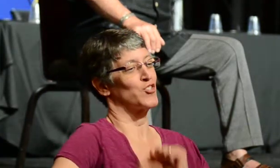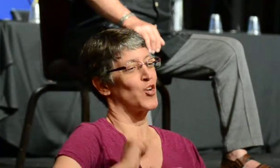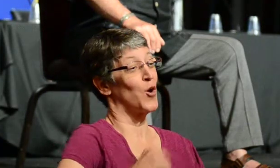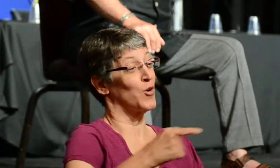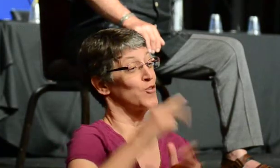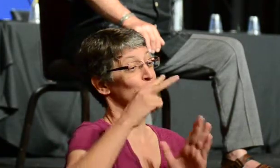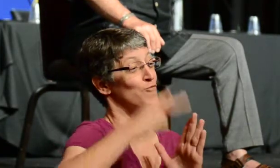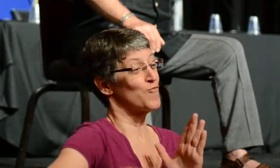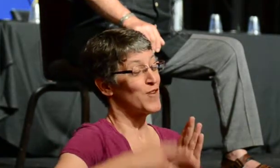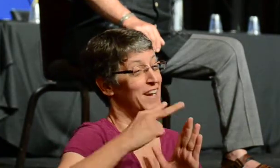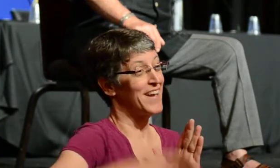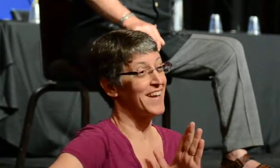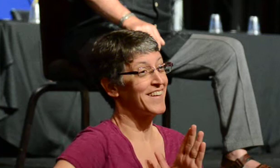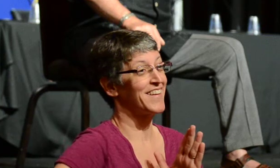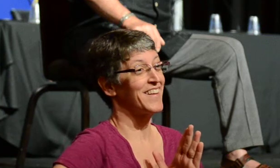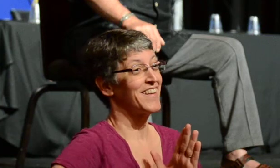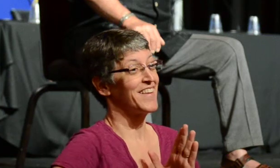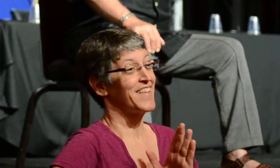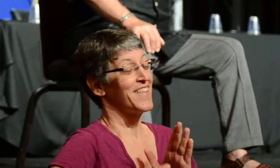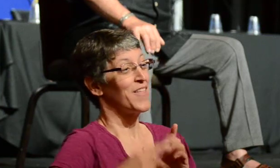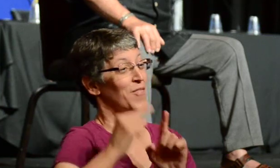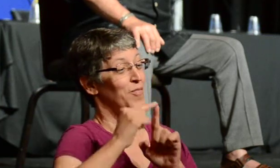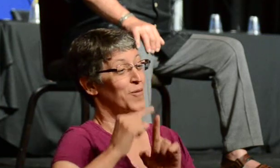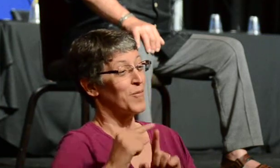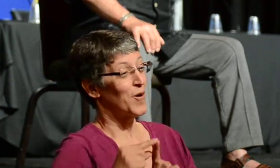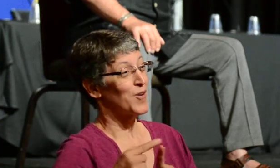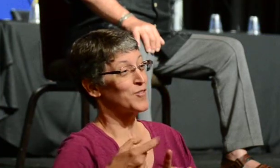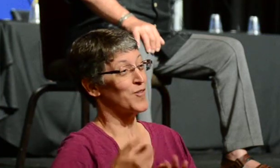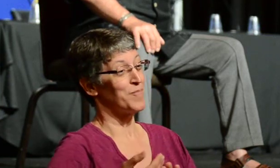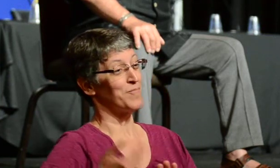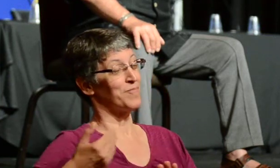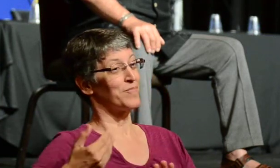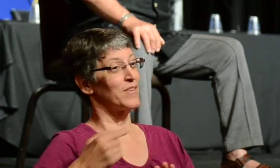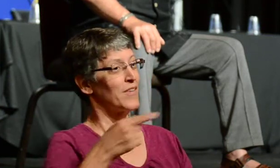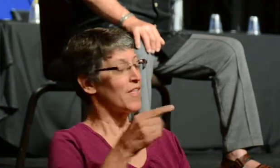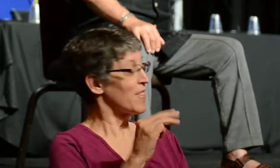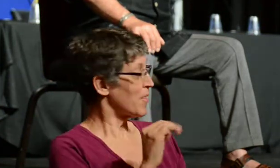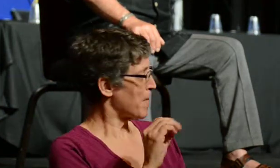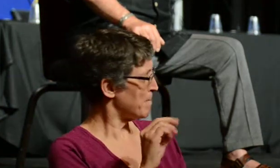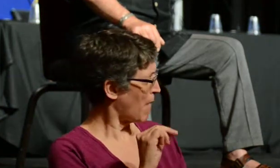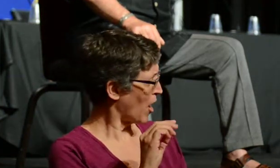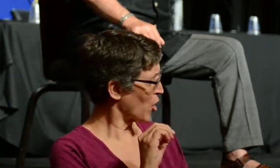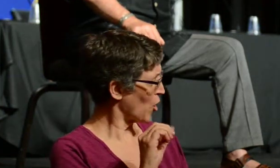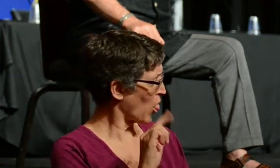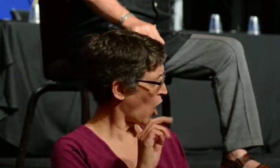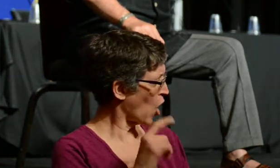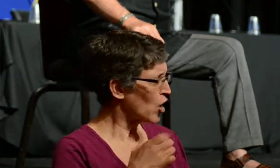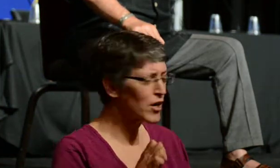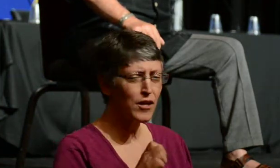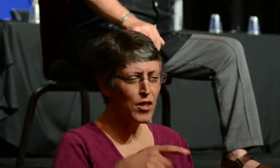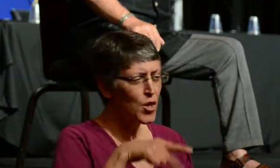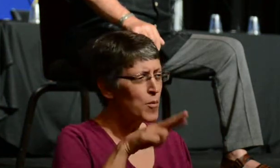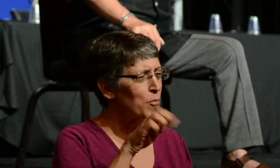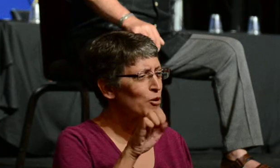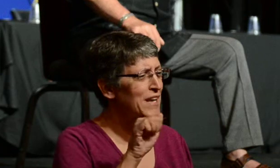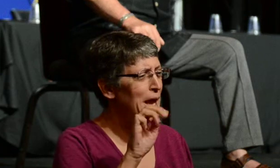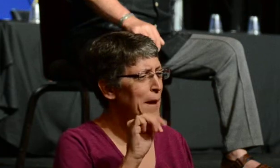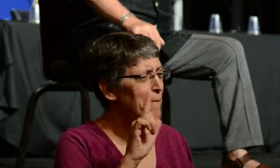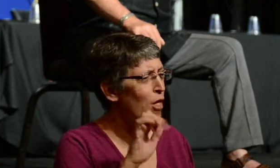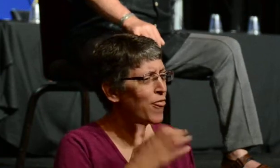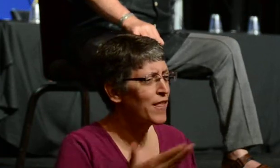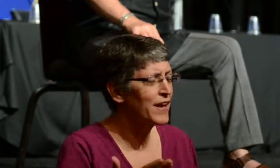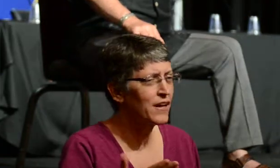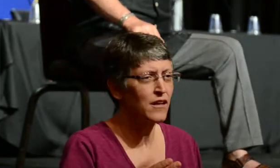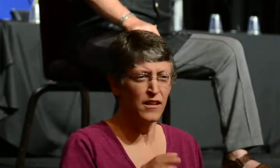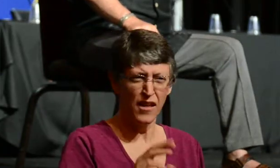reading the monologue. Reading the what? Monologue, preamble thing, I don't know.